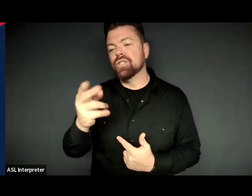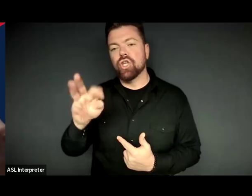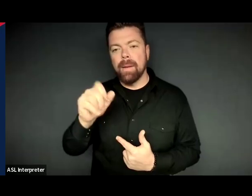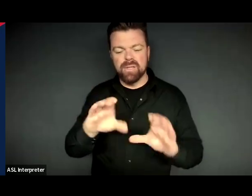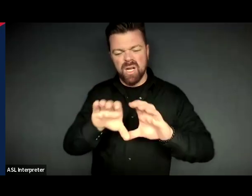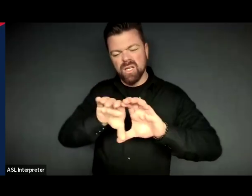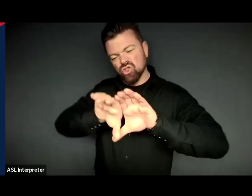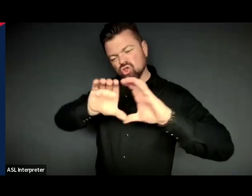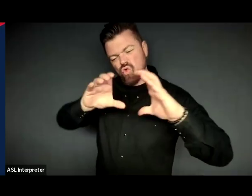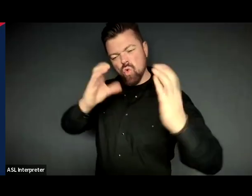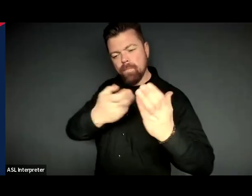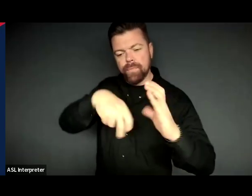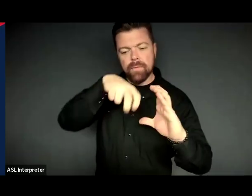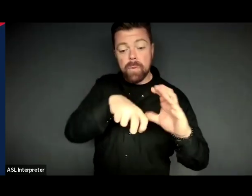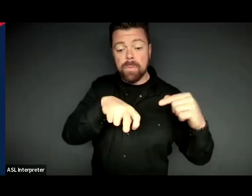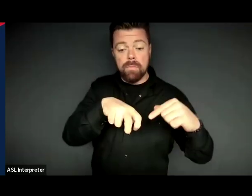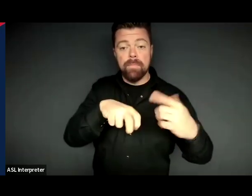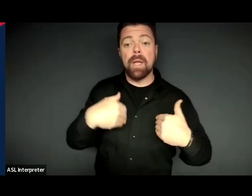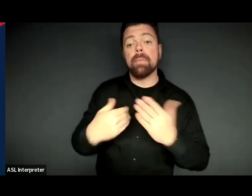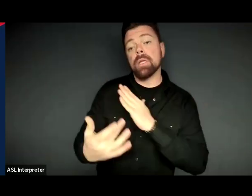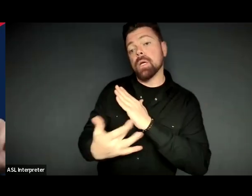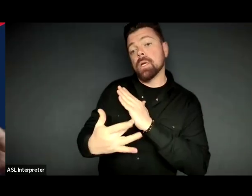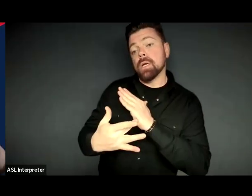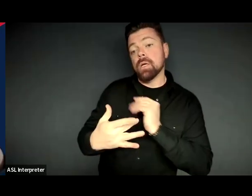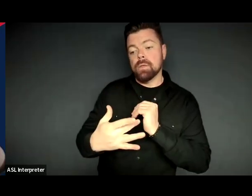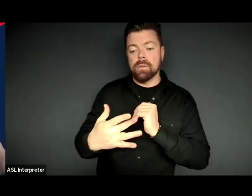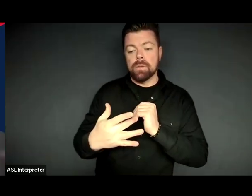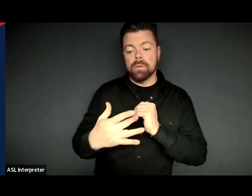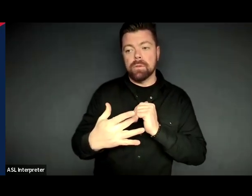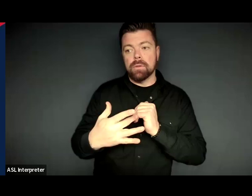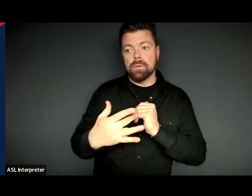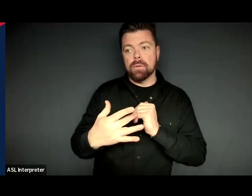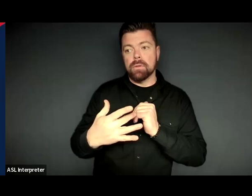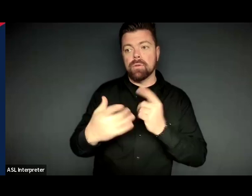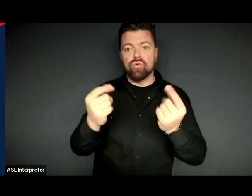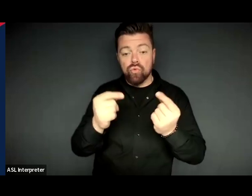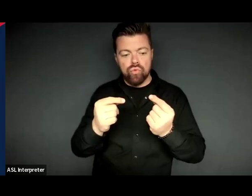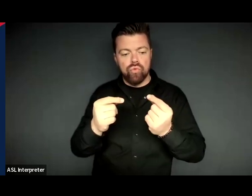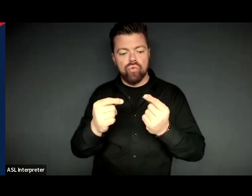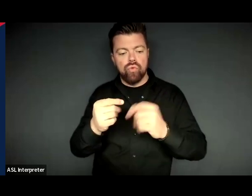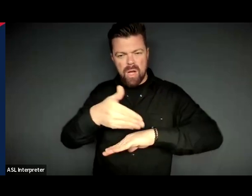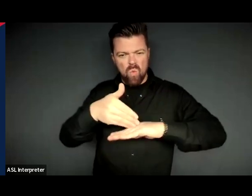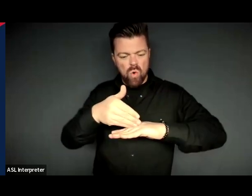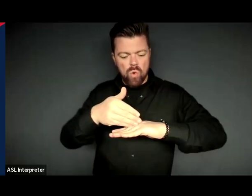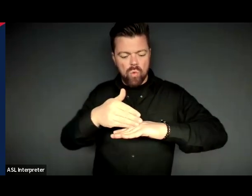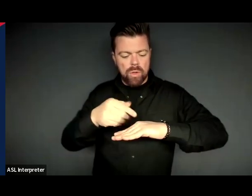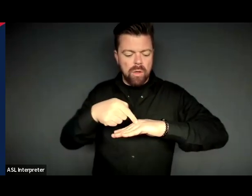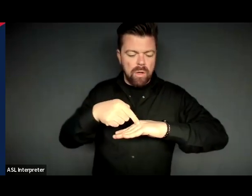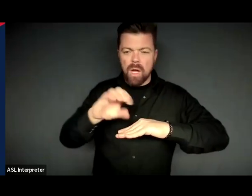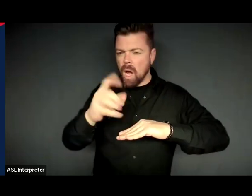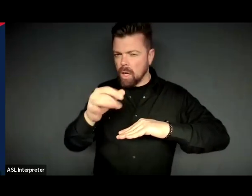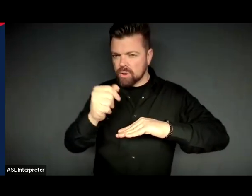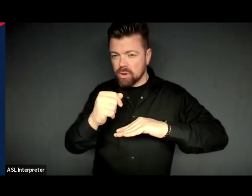Sometimes they just put a device over the wound itself to put a lot of oxygen into the wound to help provide